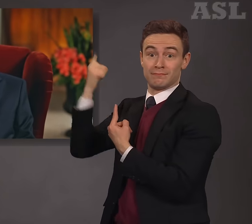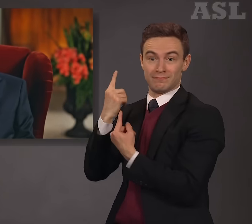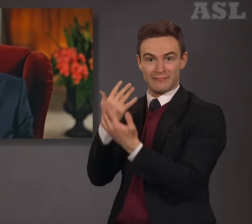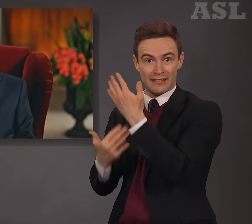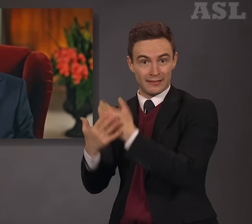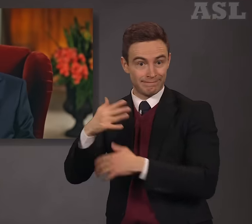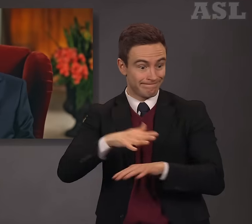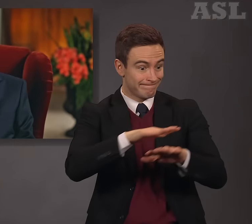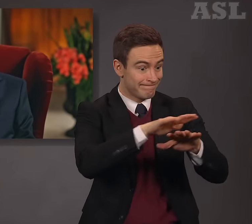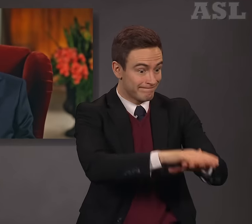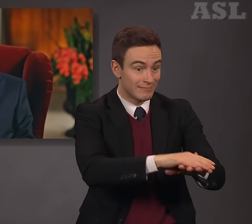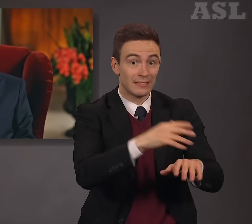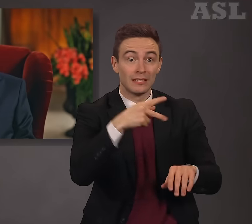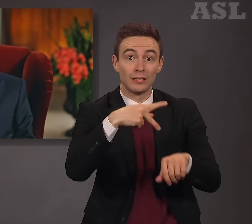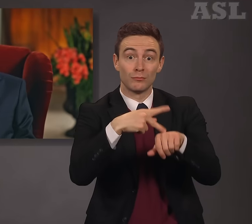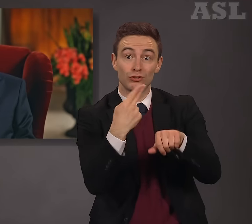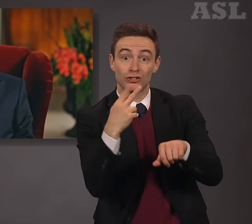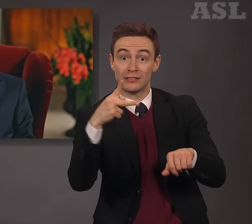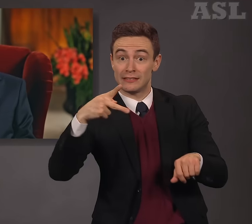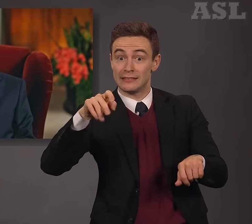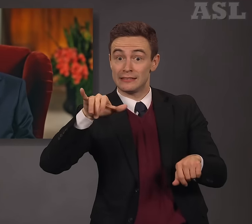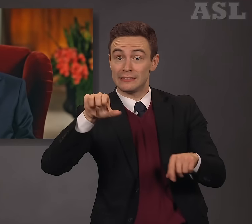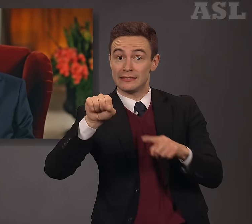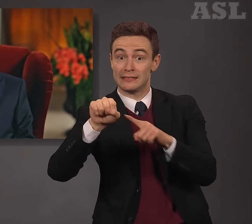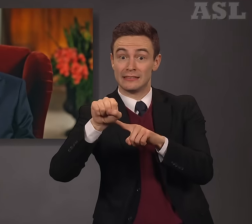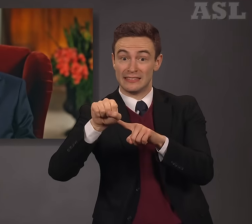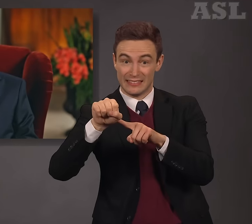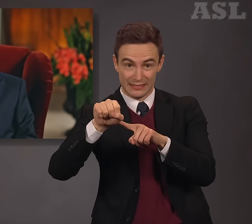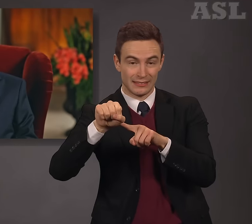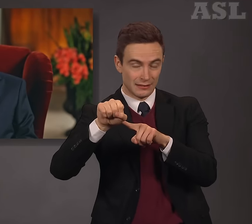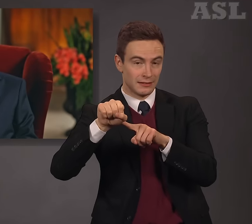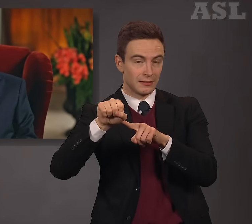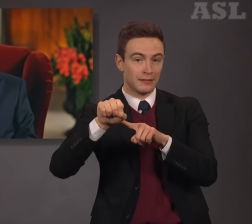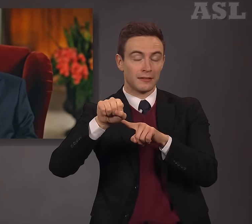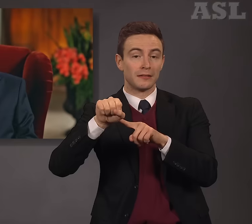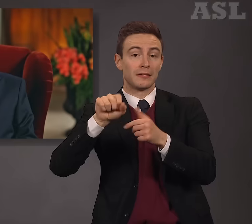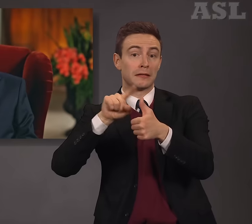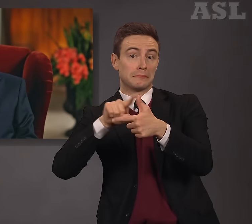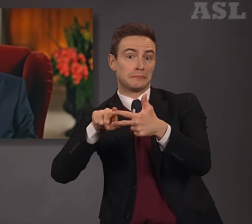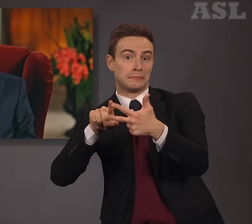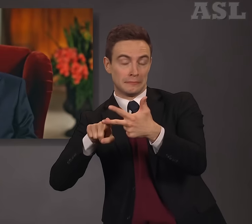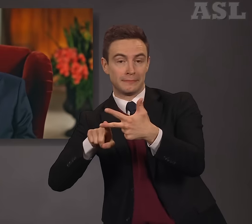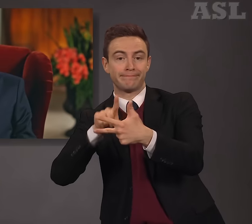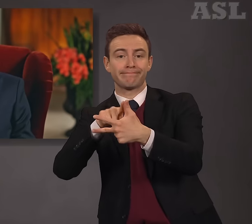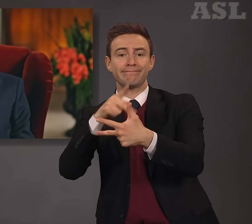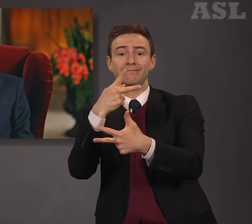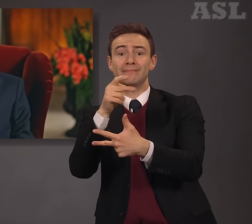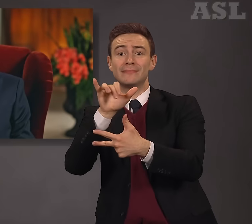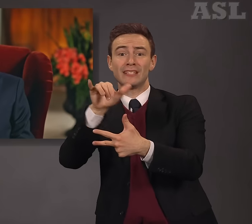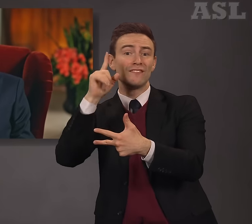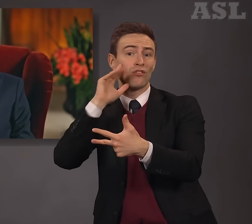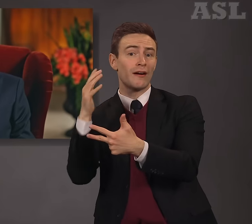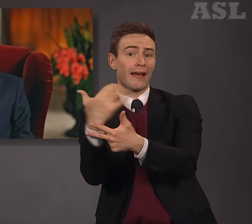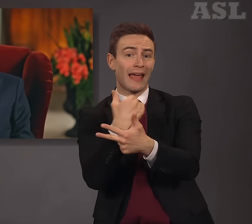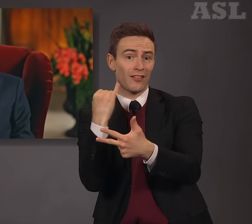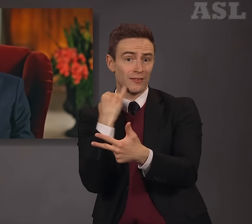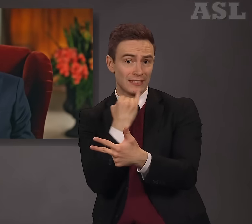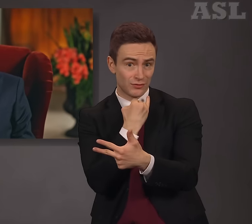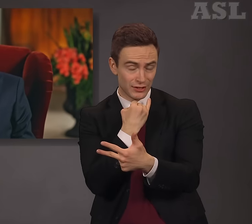these three additional priesthood keys, namely, keys of the gathering of